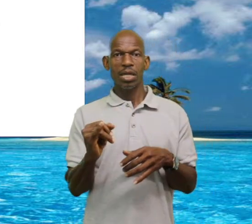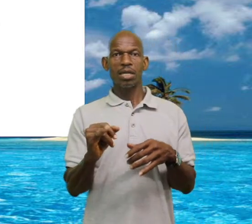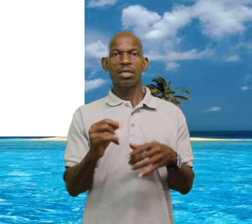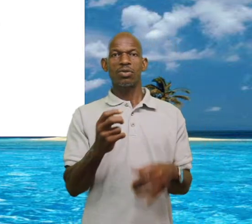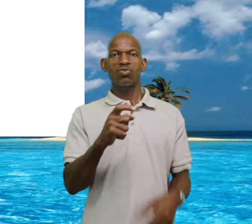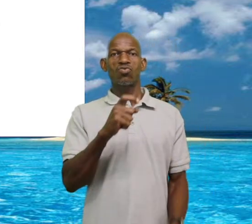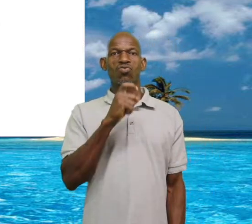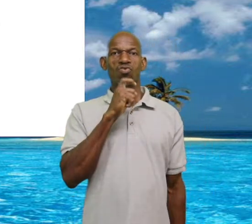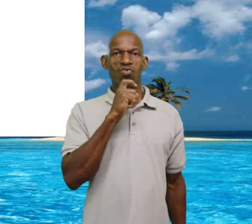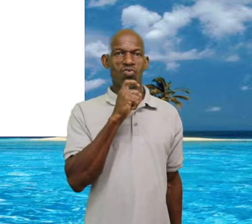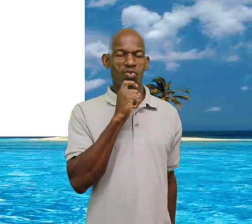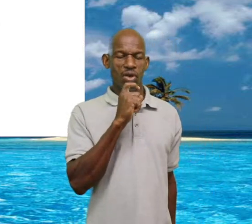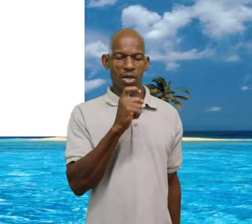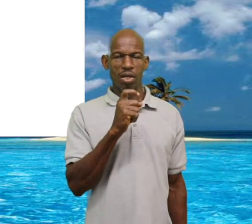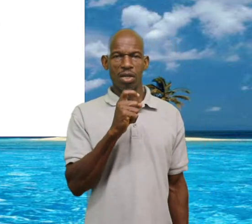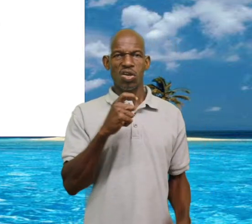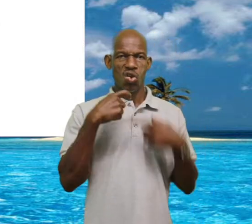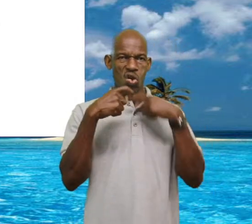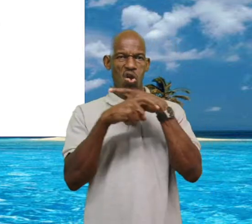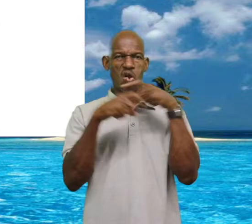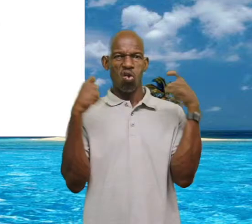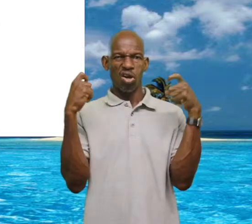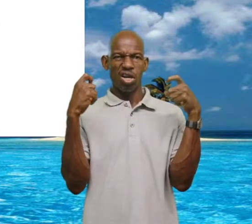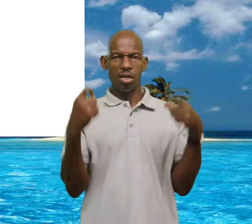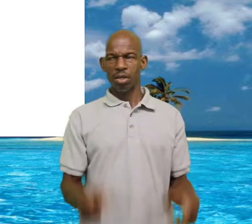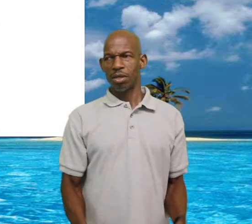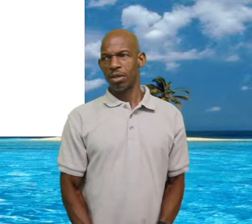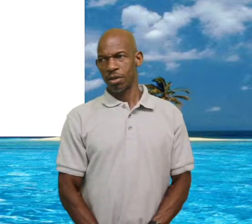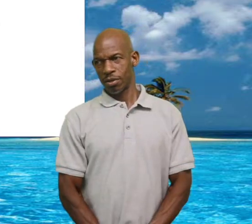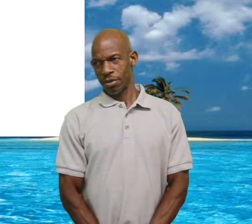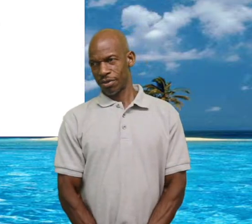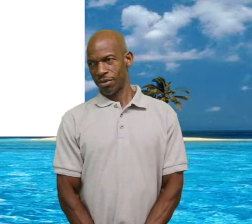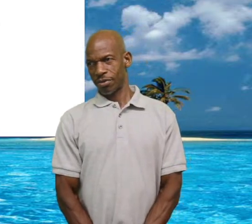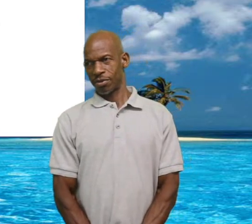I want you to make a sentence for me. This is number 2.